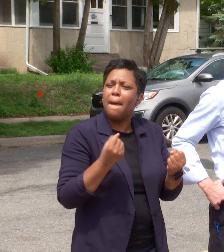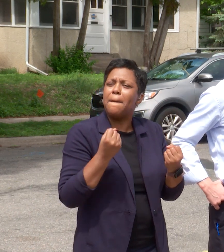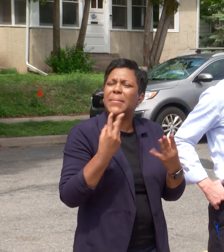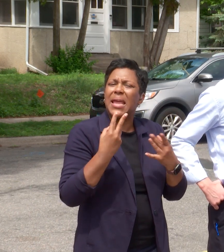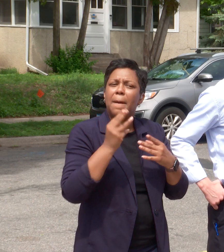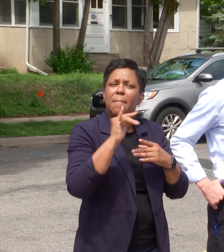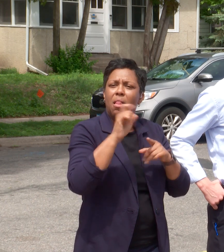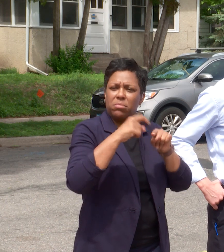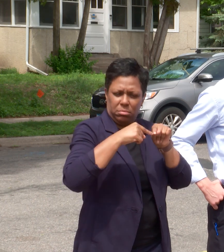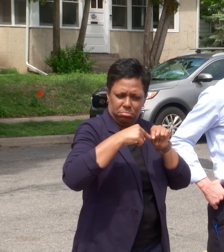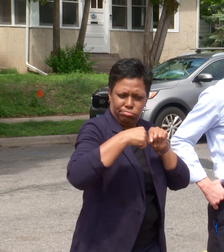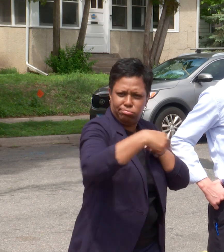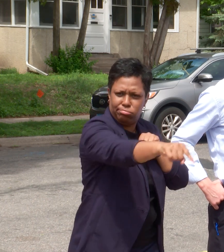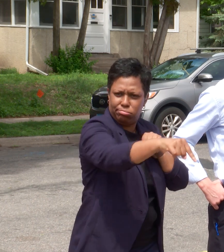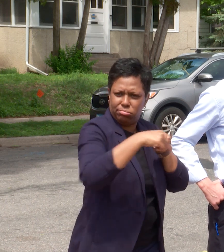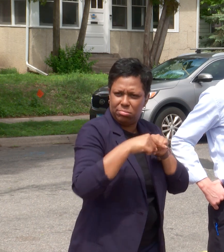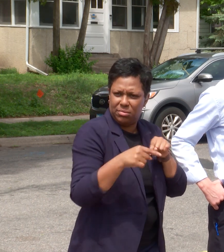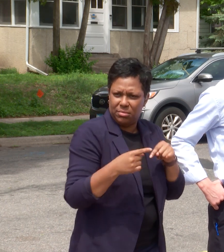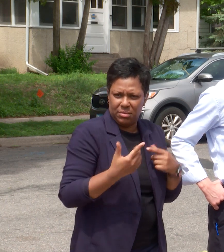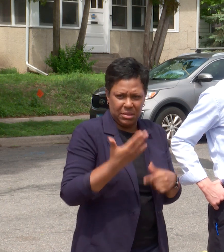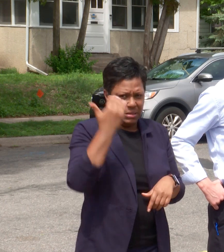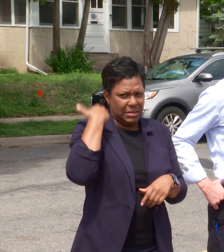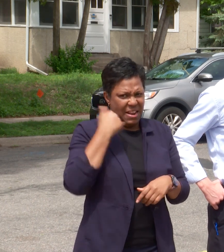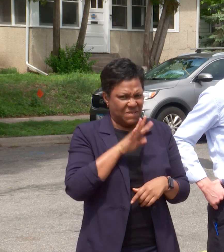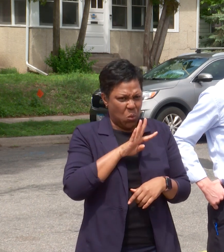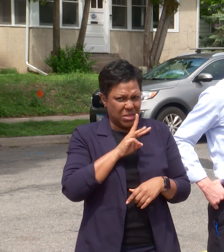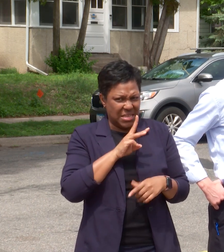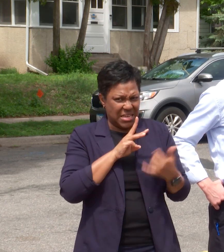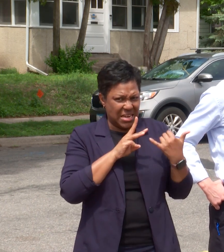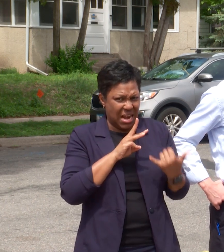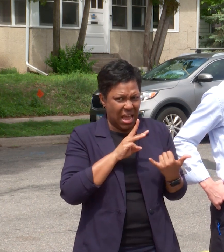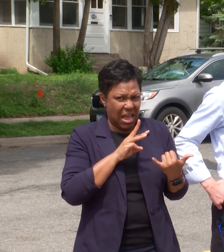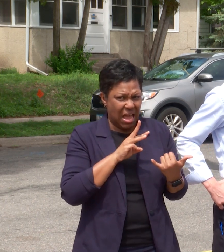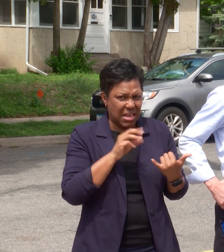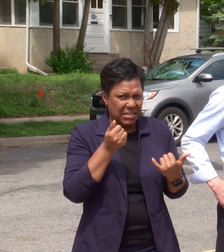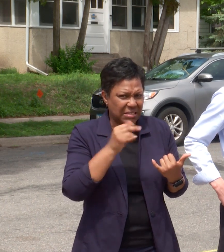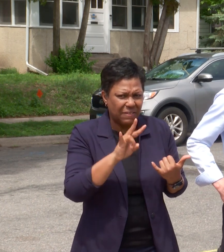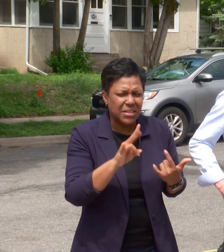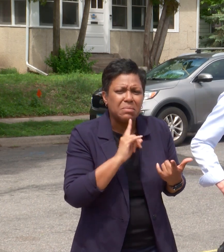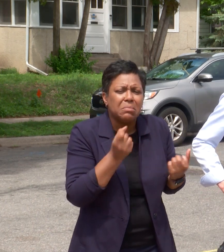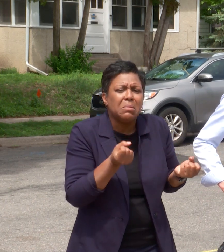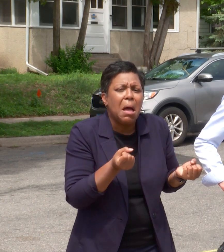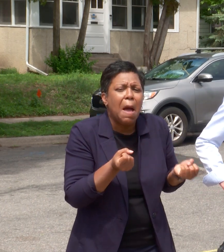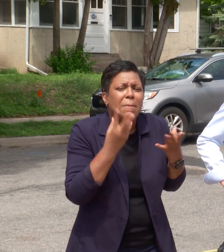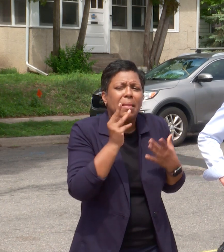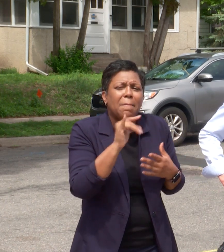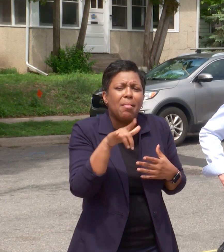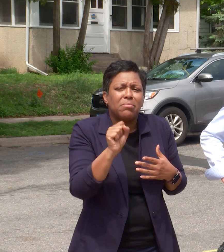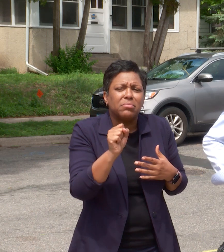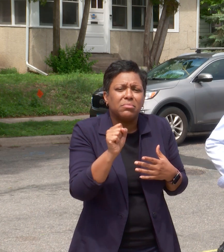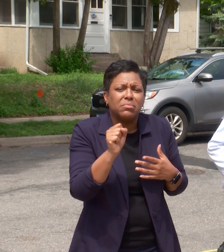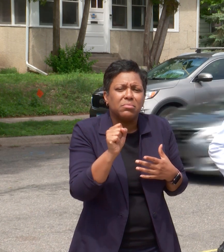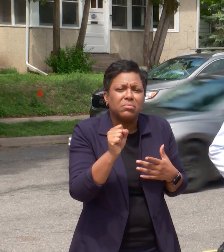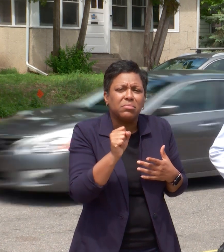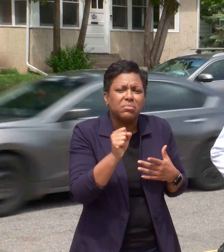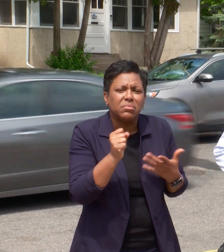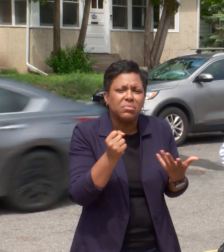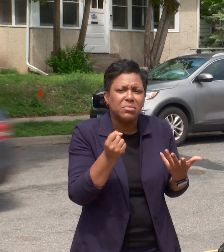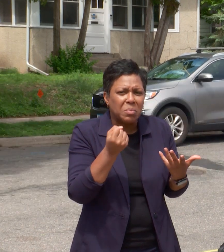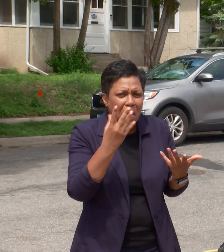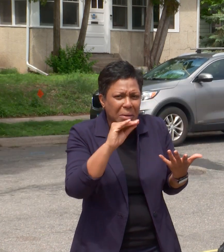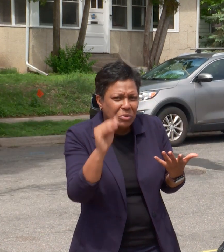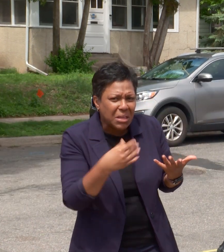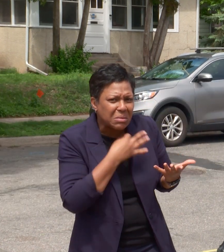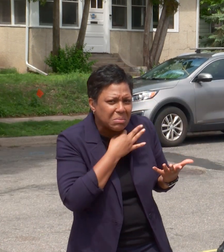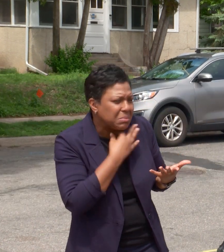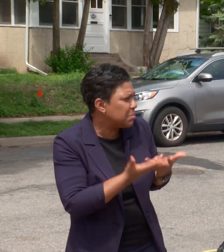40. Want to be 17 total. Yeah. How much total is actually out there to give kind of a baseline of percentage-wise how much